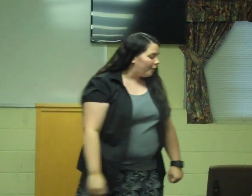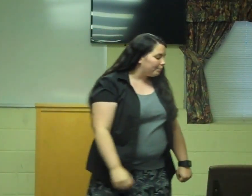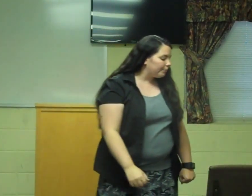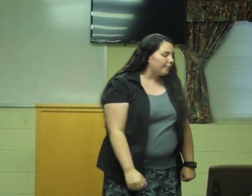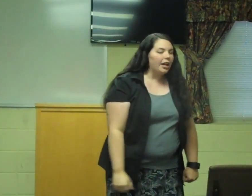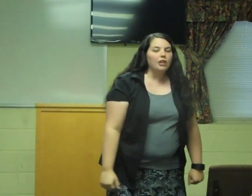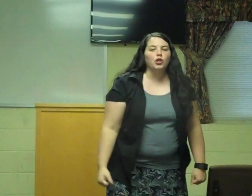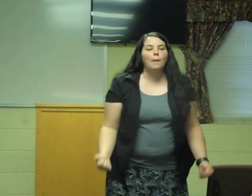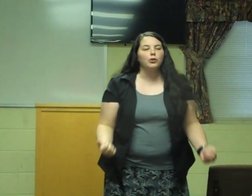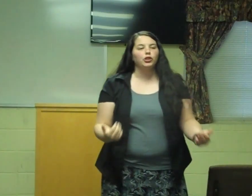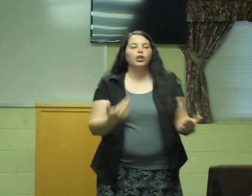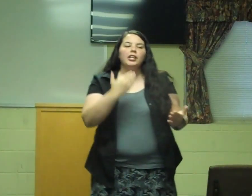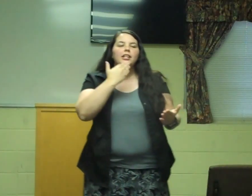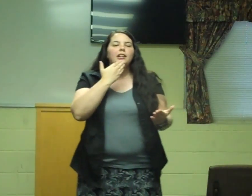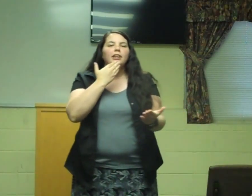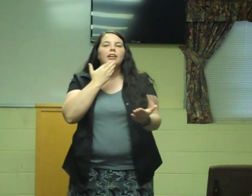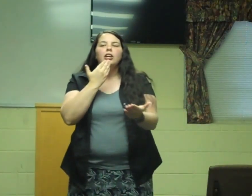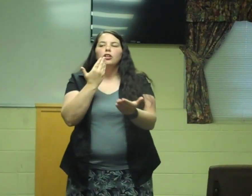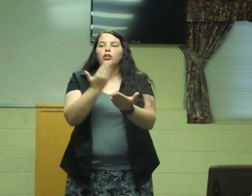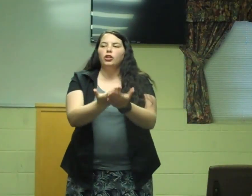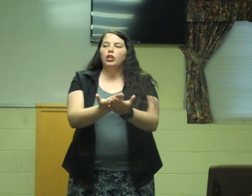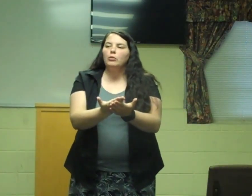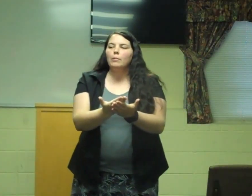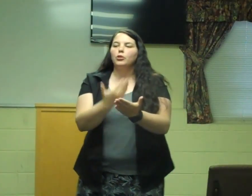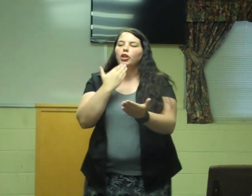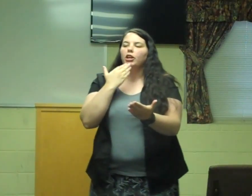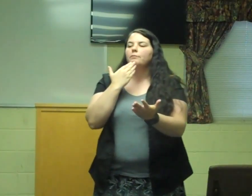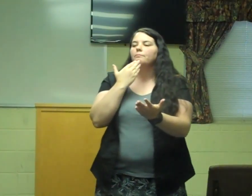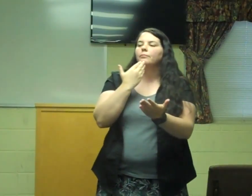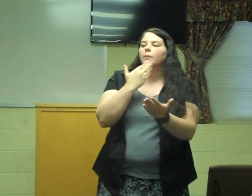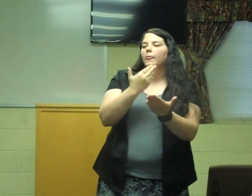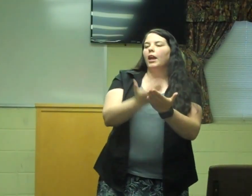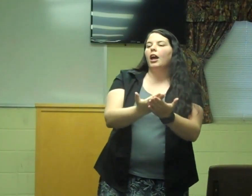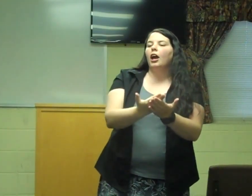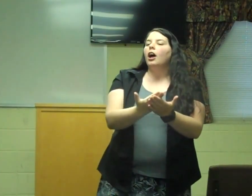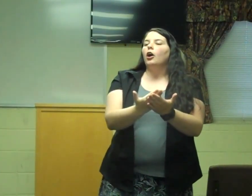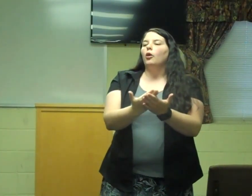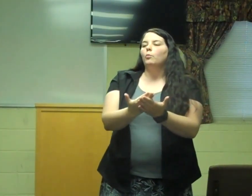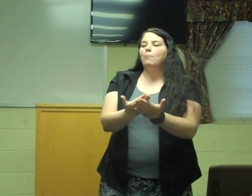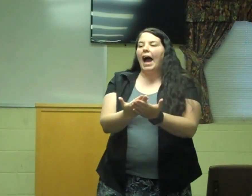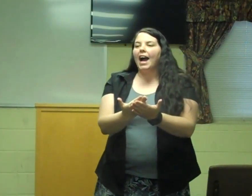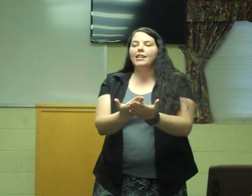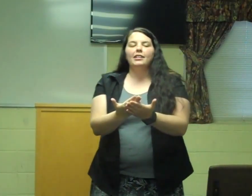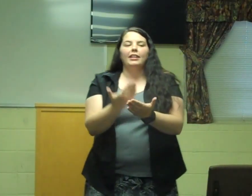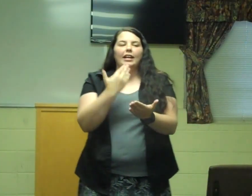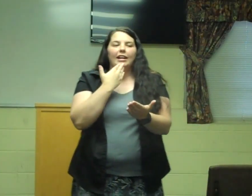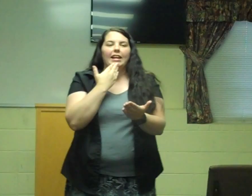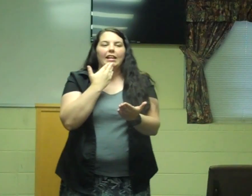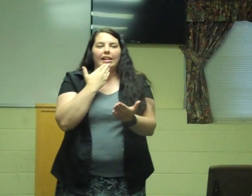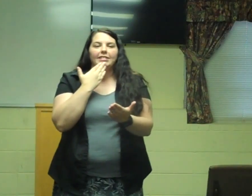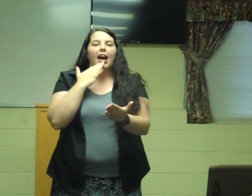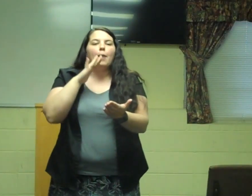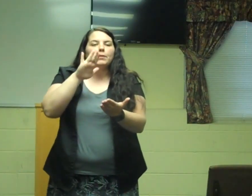it. So remember good? Remember good? Bad is the